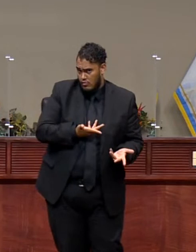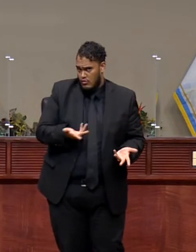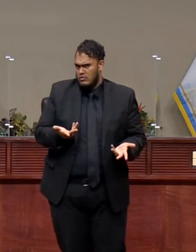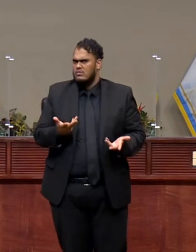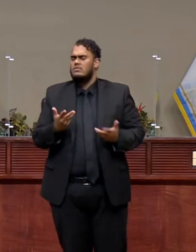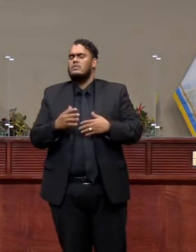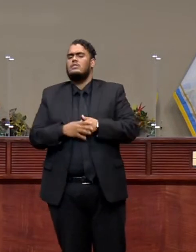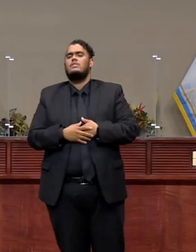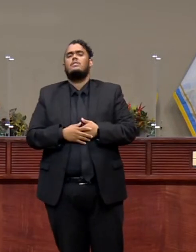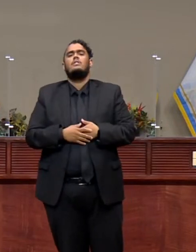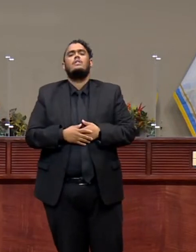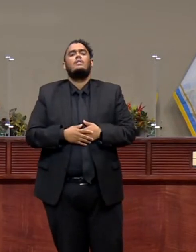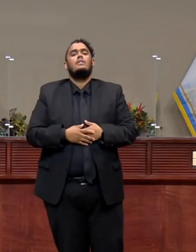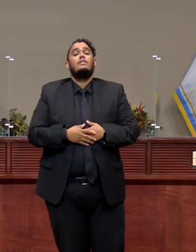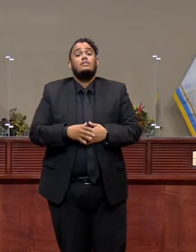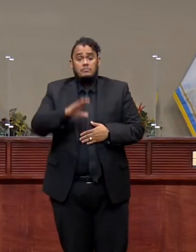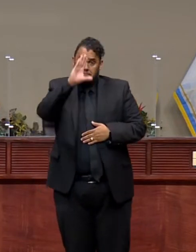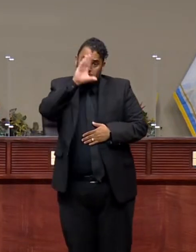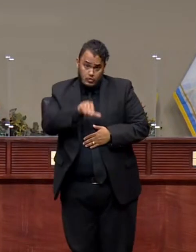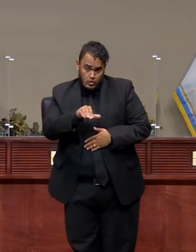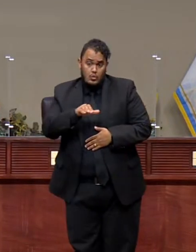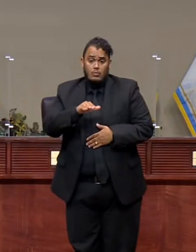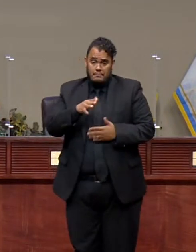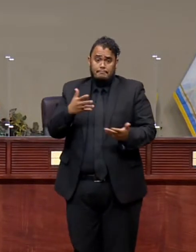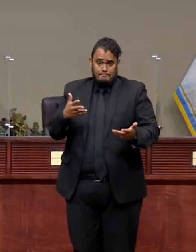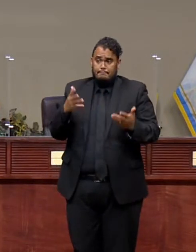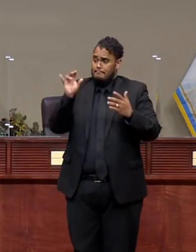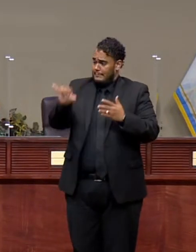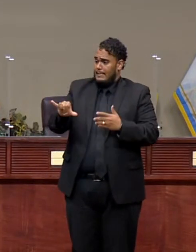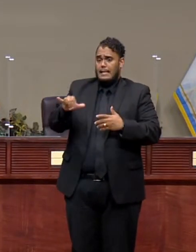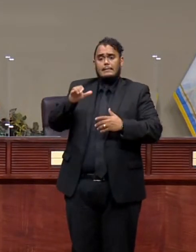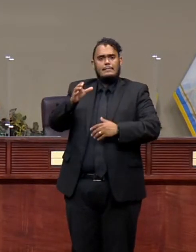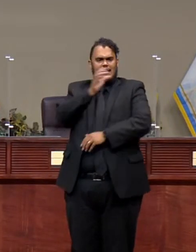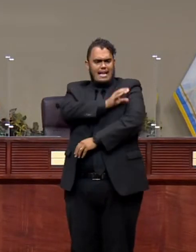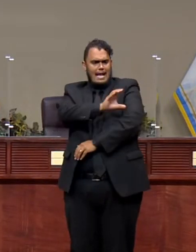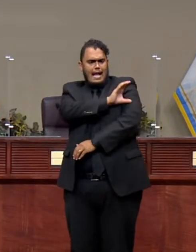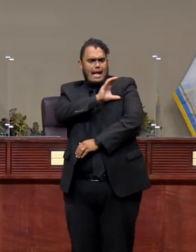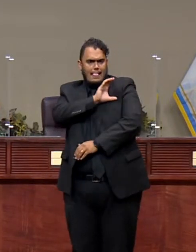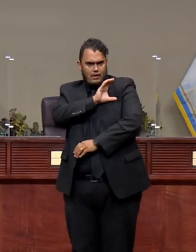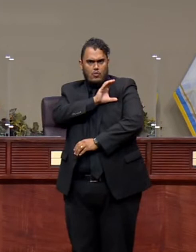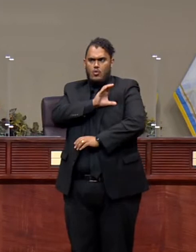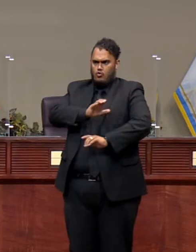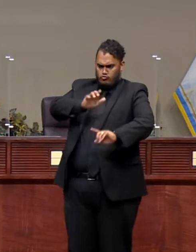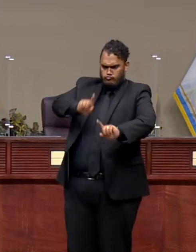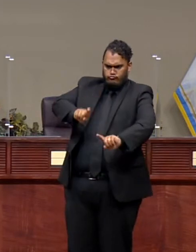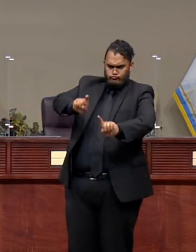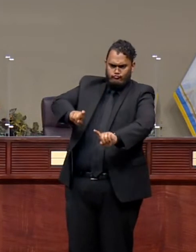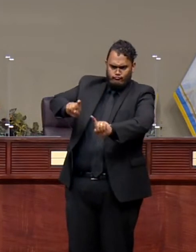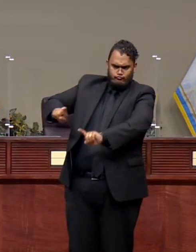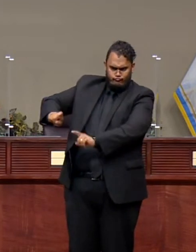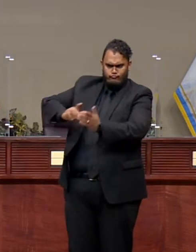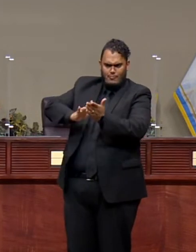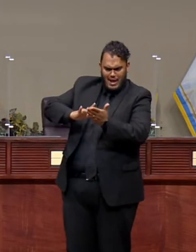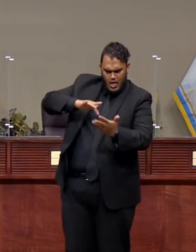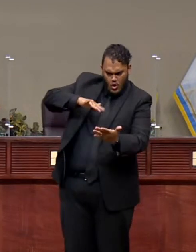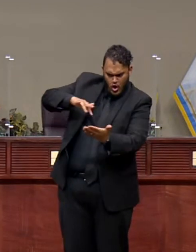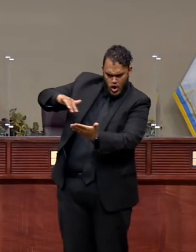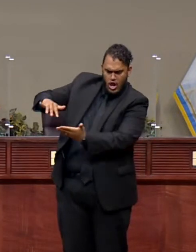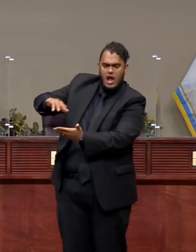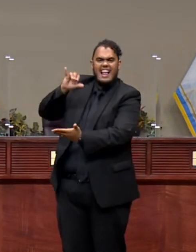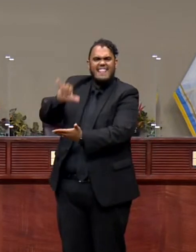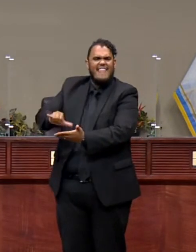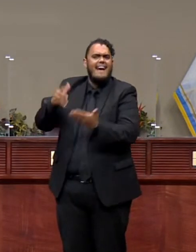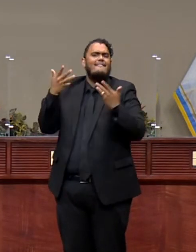So, the clinical trials for that age group was completed. Part of the process is also determining safety,